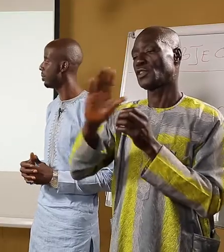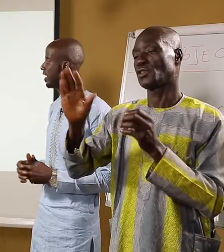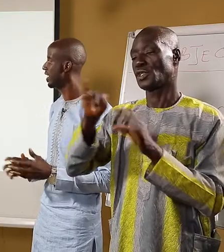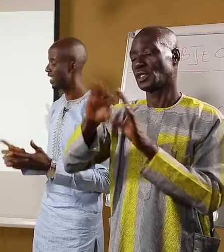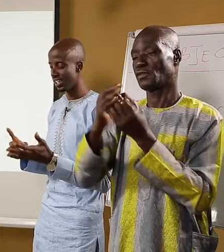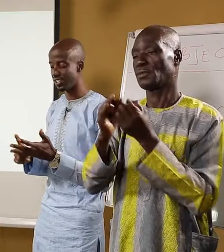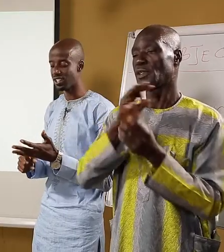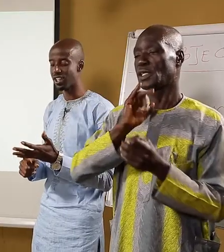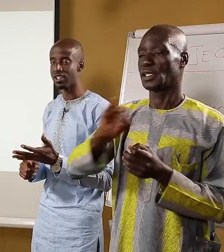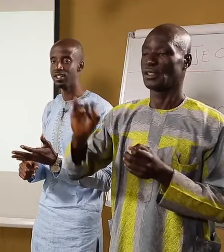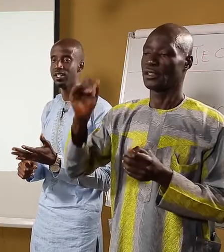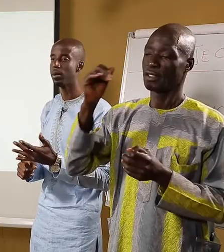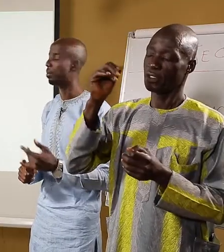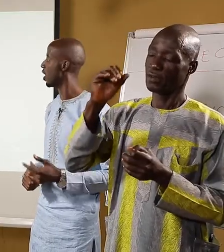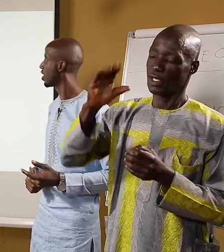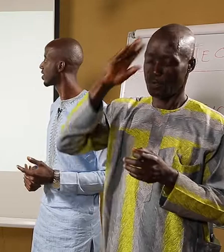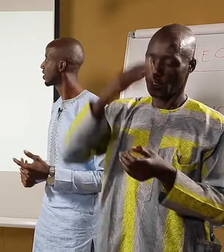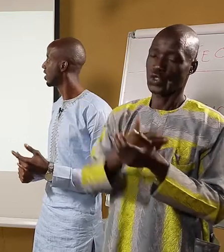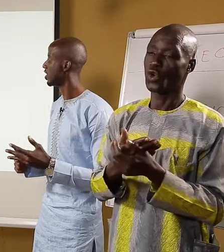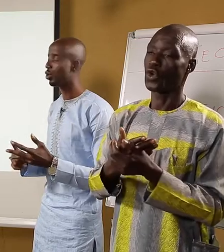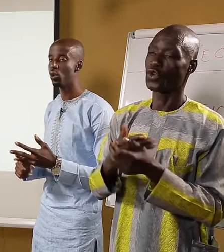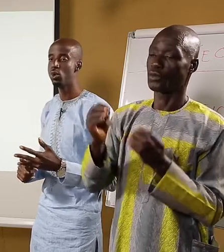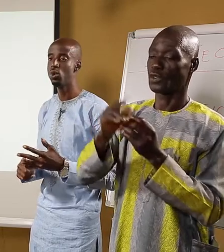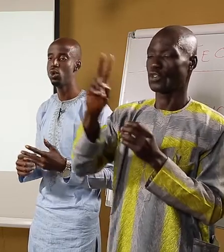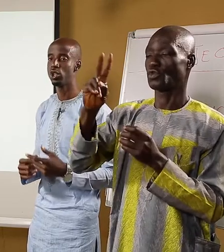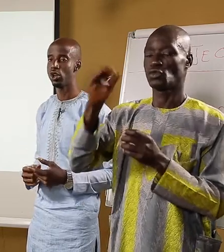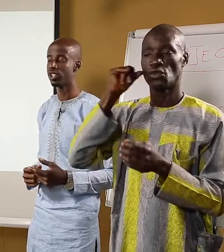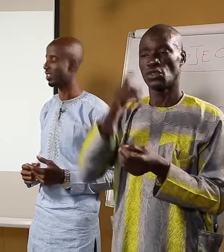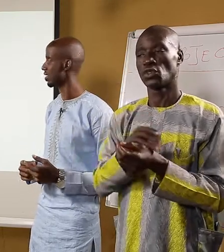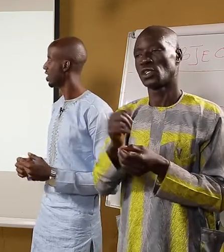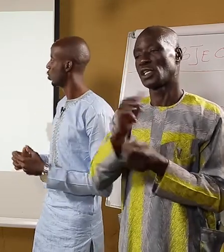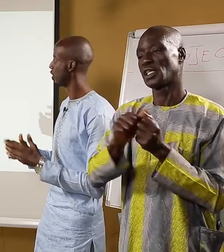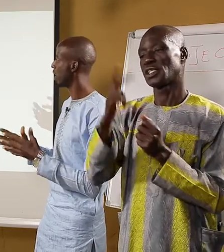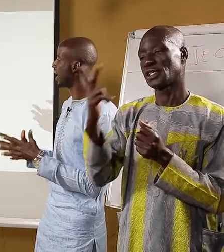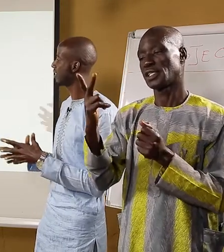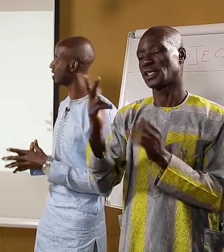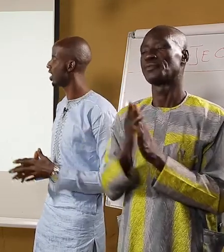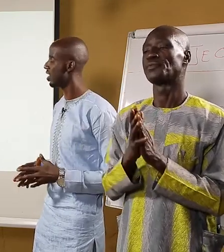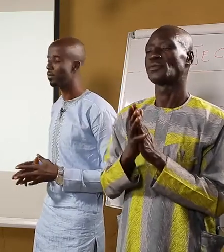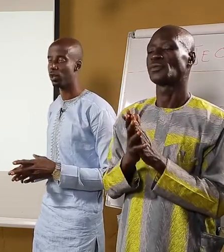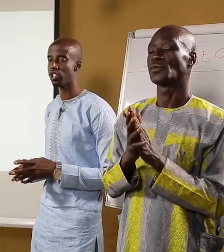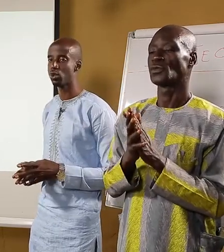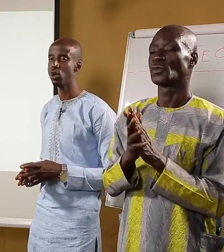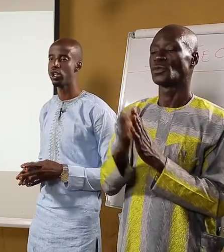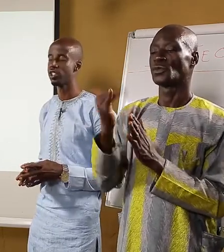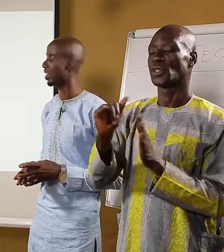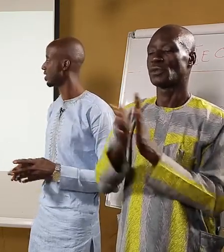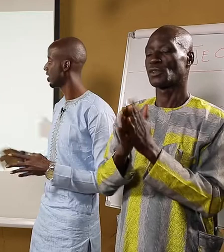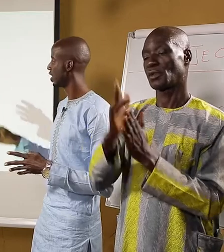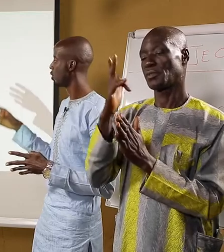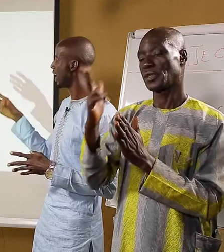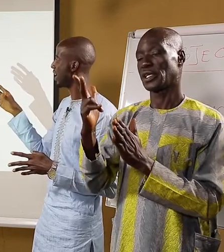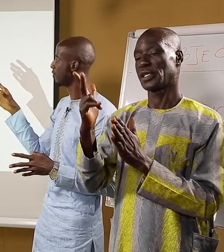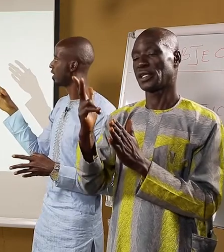in the family is the son plus the 2 daughters. When you add the son plus the 2